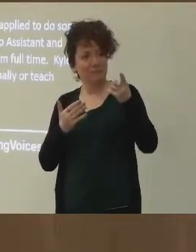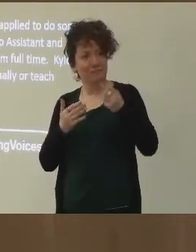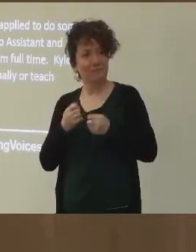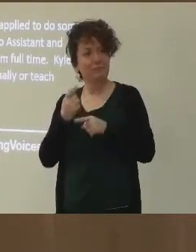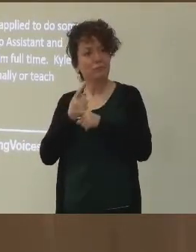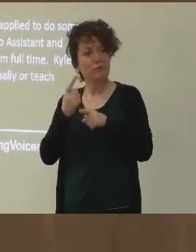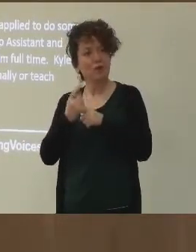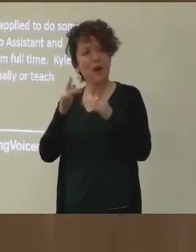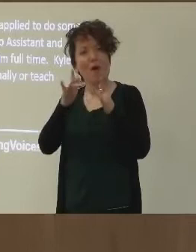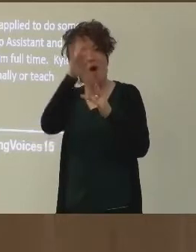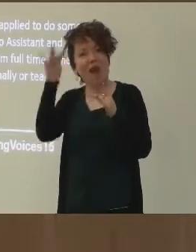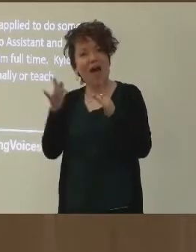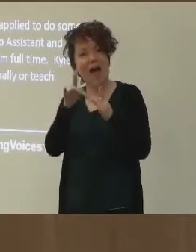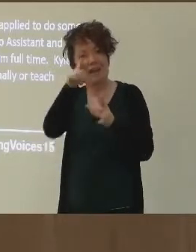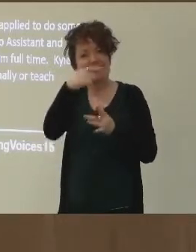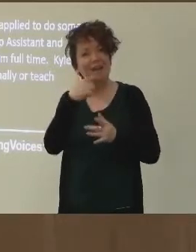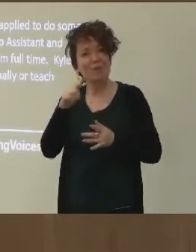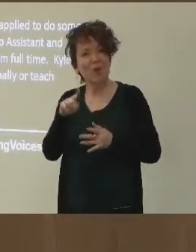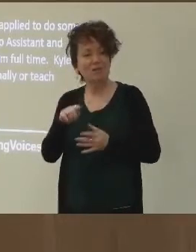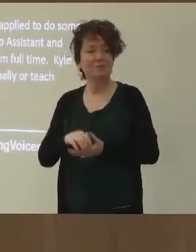hear from our online audience. Great.